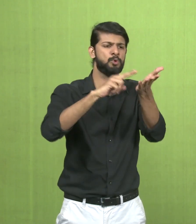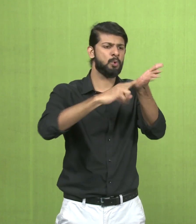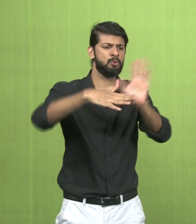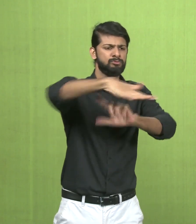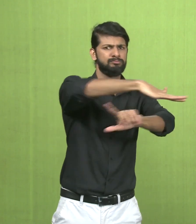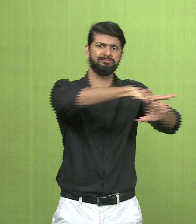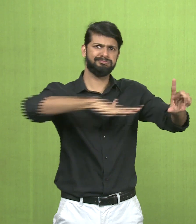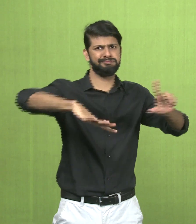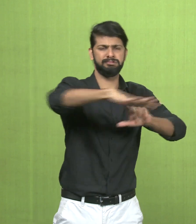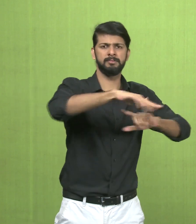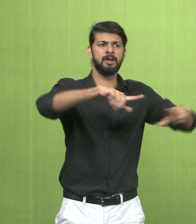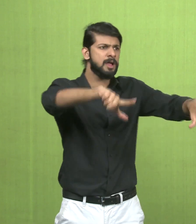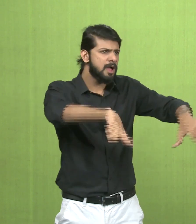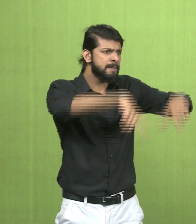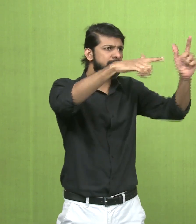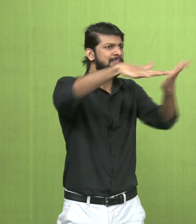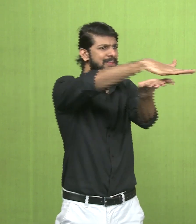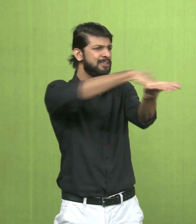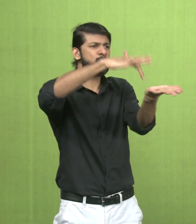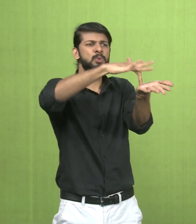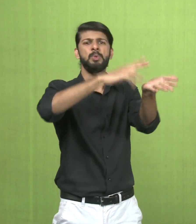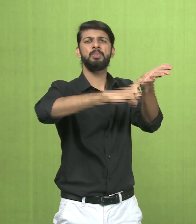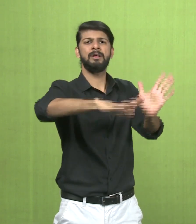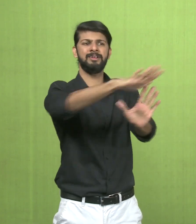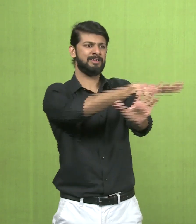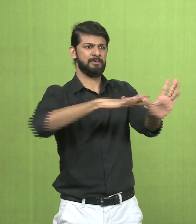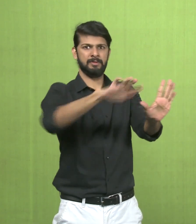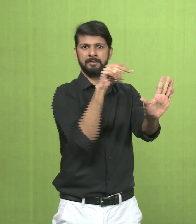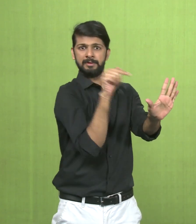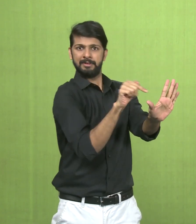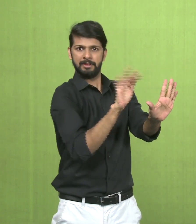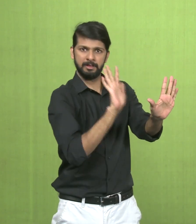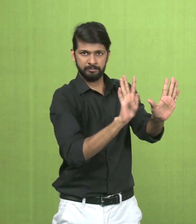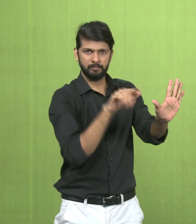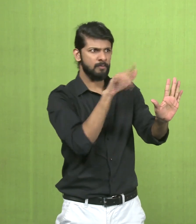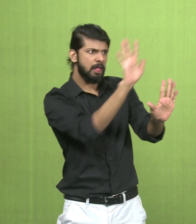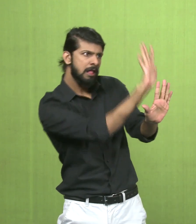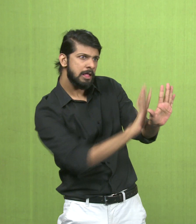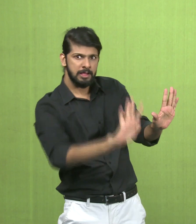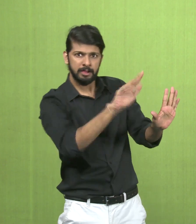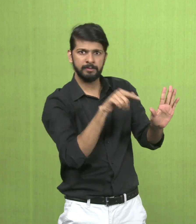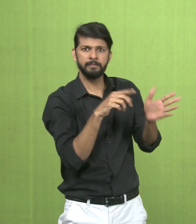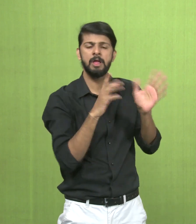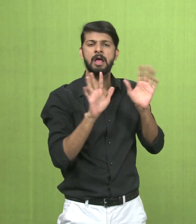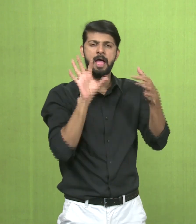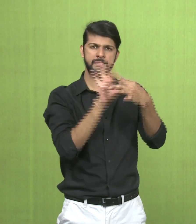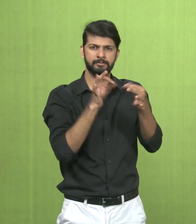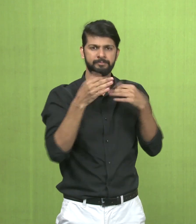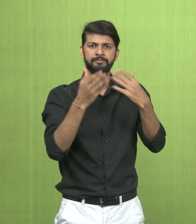These principles are: let us take an example of a landscape work. To